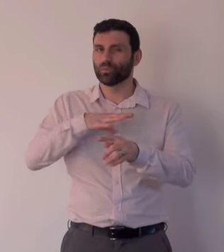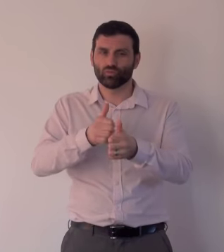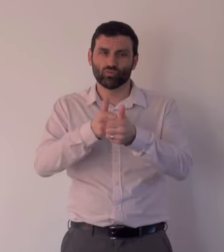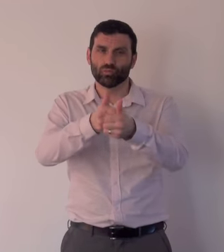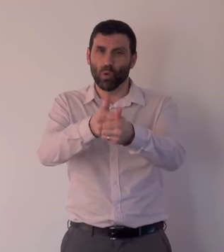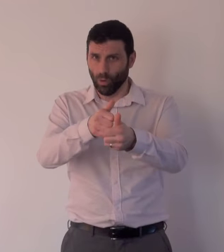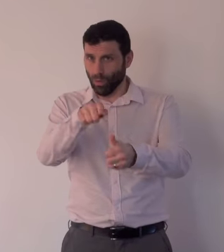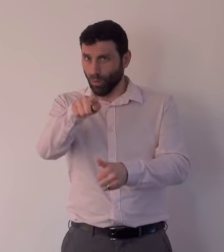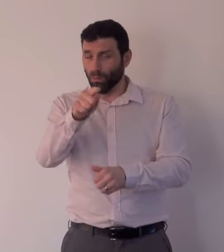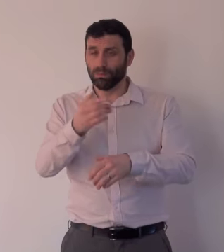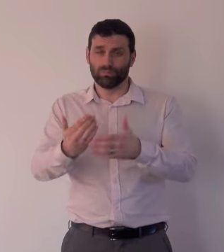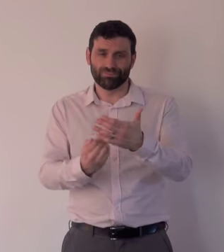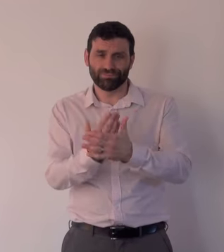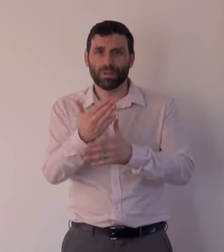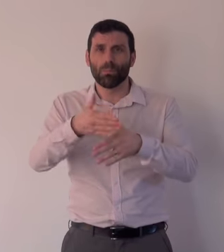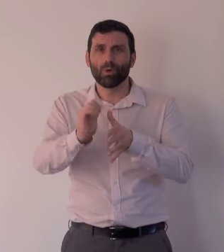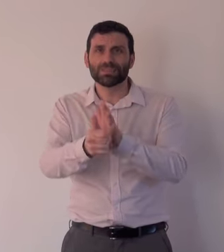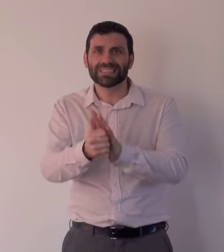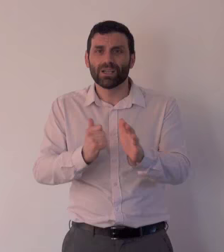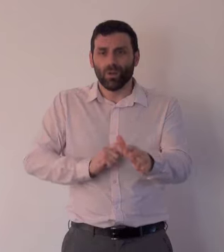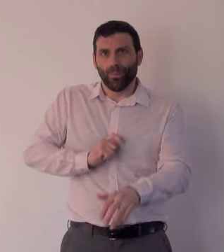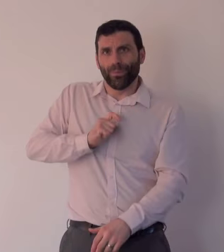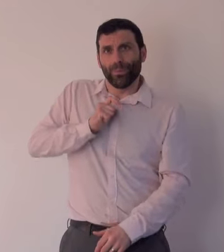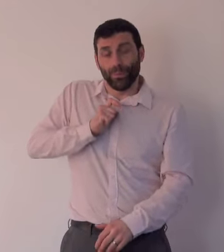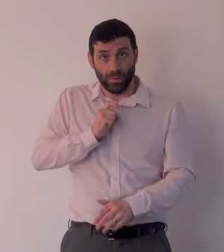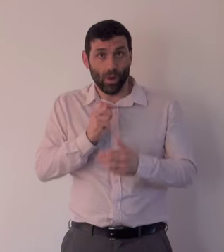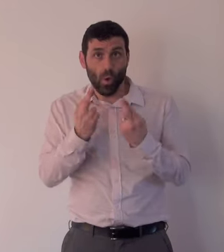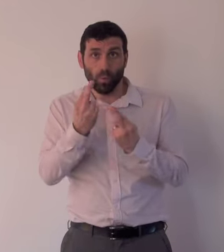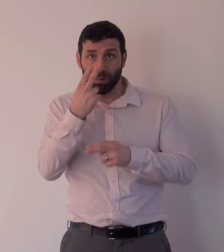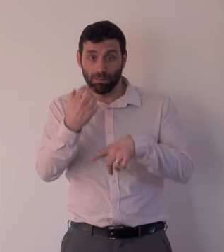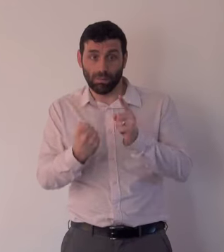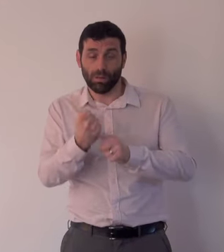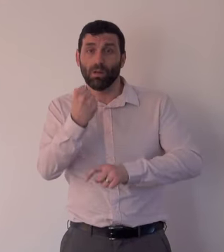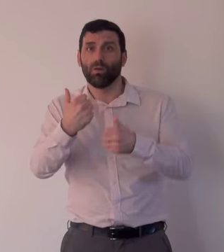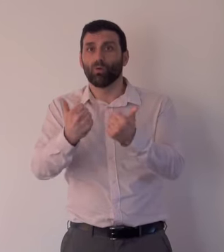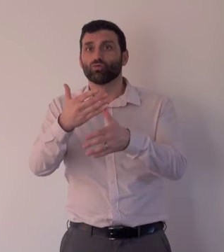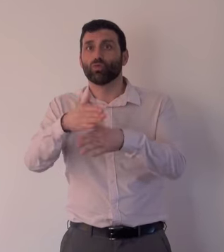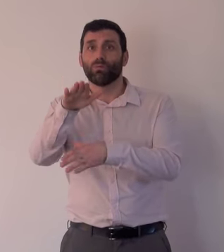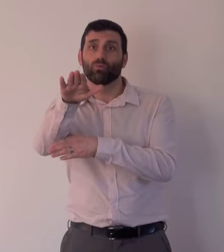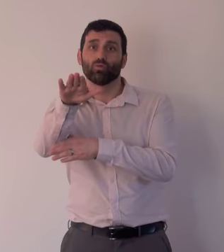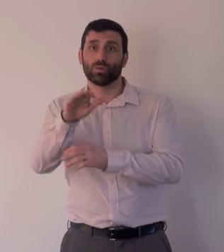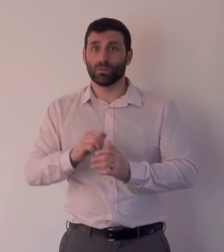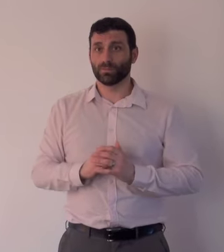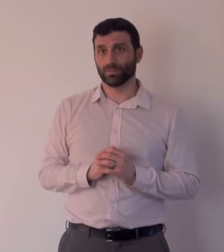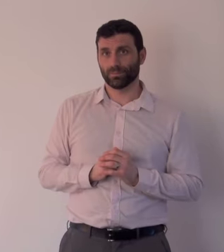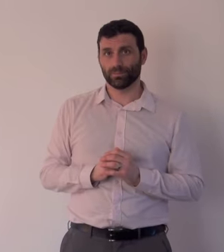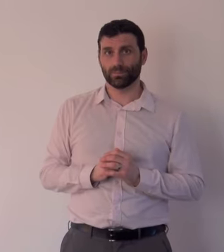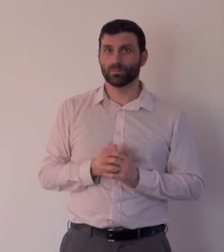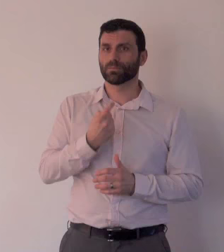aimed to support you in developing employment skills and confidence to improve your future career prospects.